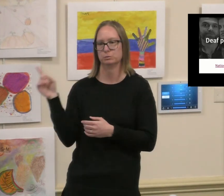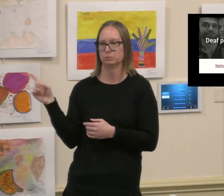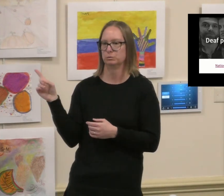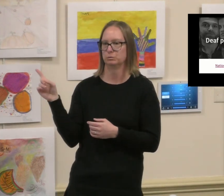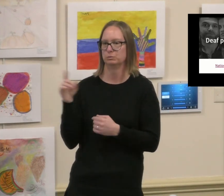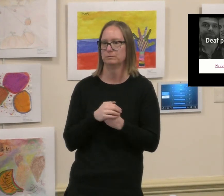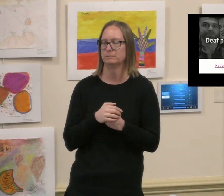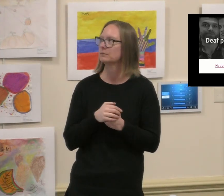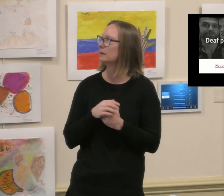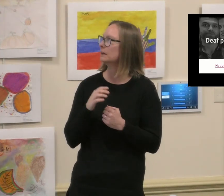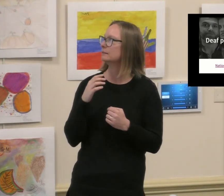Now I'm going to play a video.